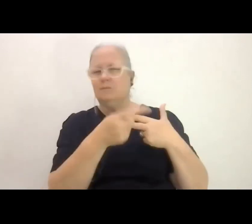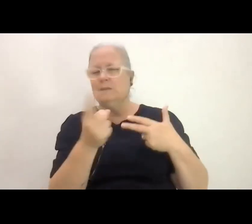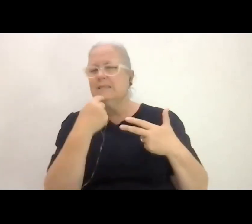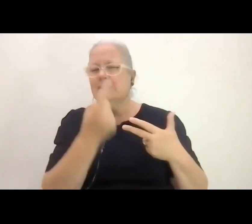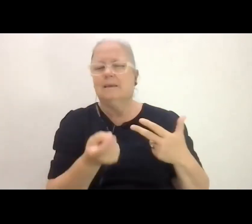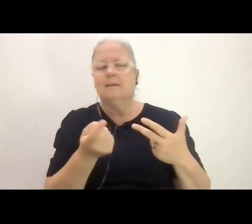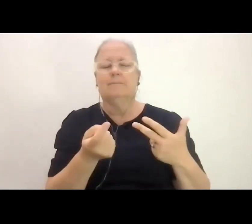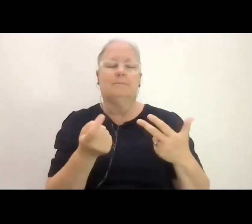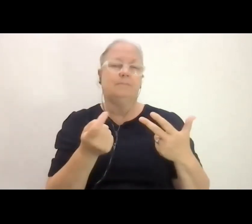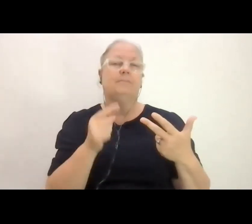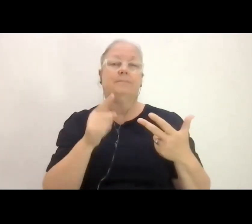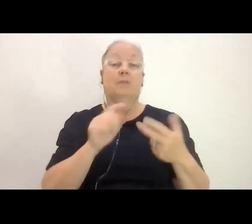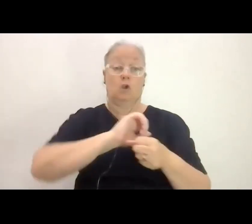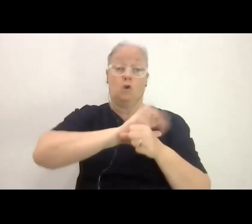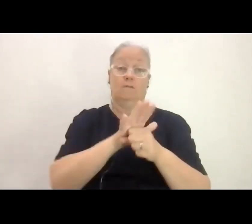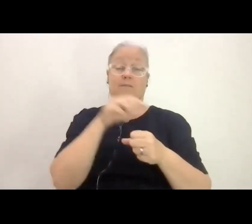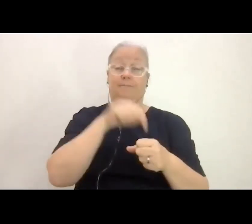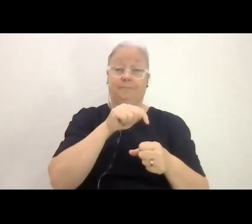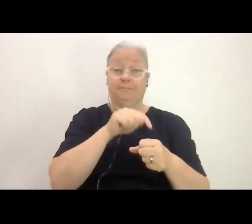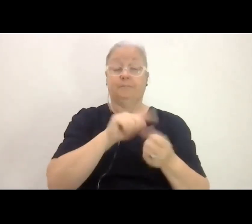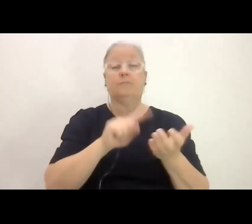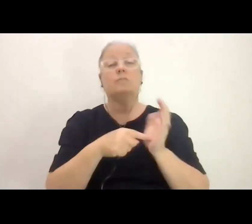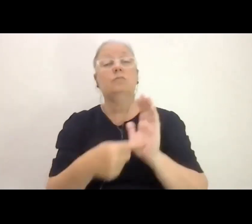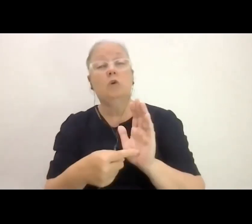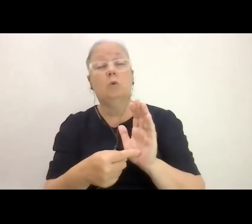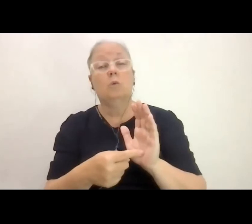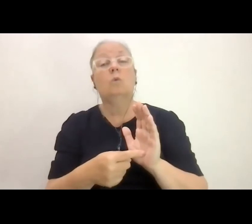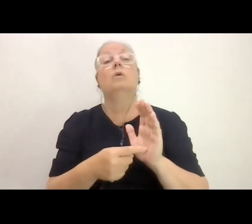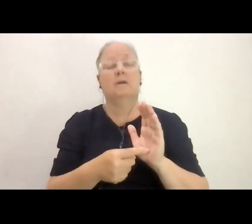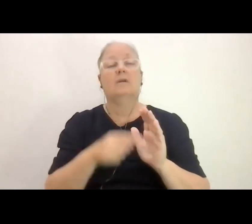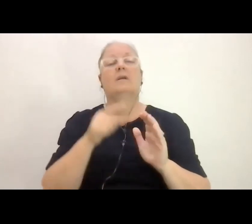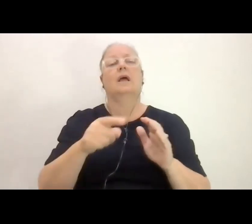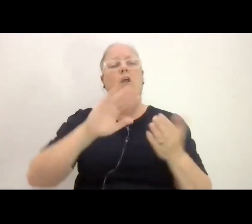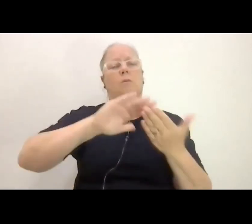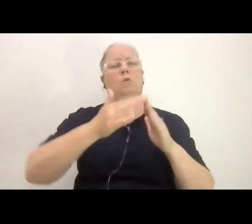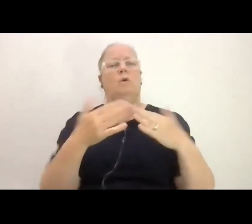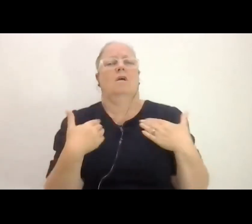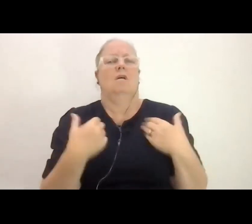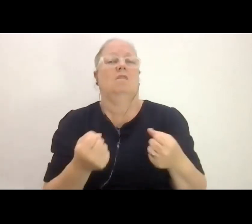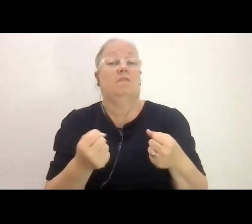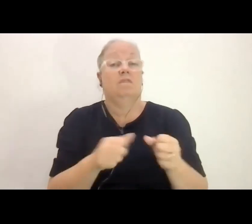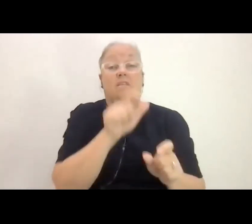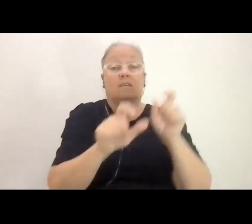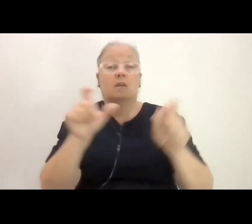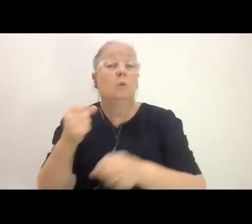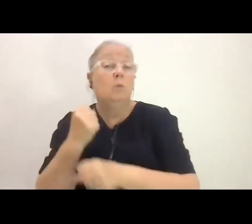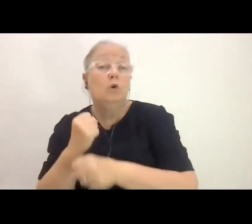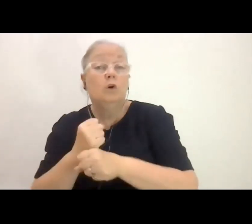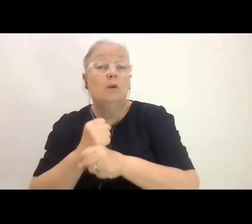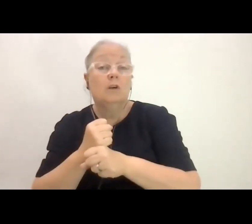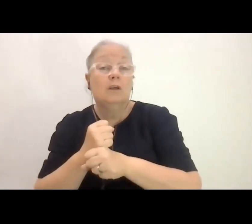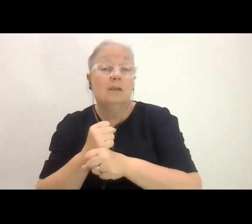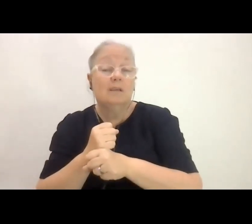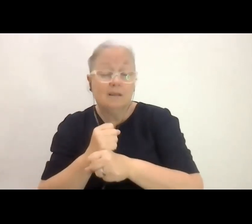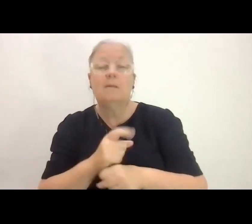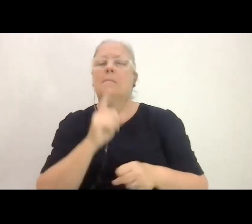that COVID-19 also highlighted the important role of community healthcare workers, but at the same time, I think COVID-19 highlighted the importance